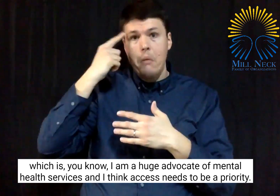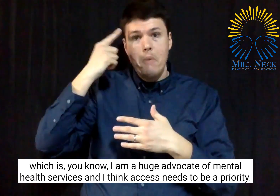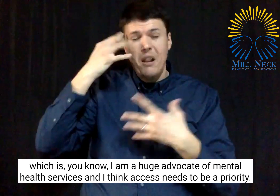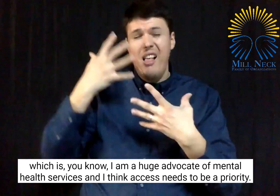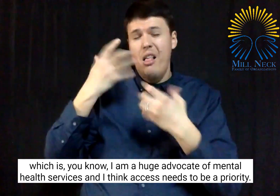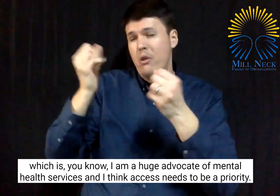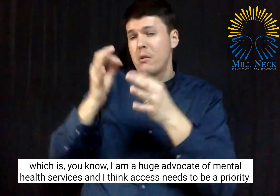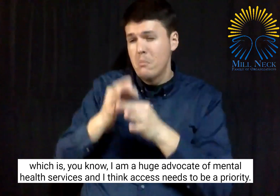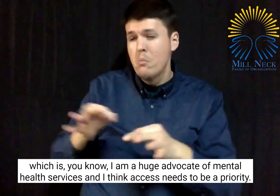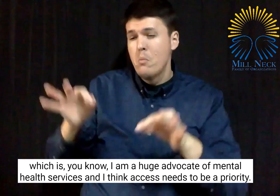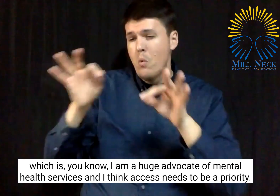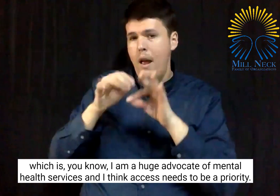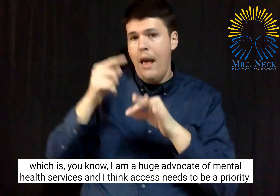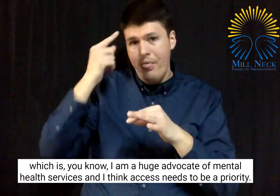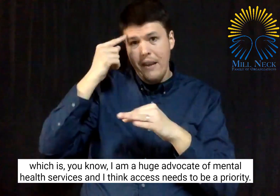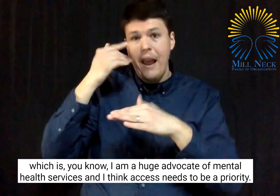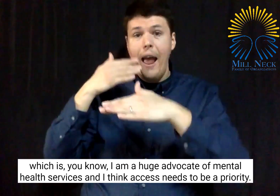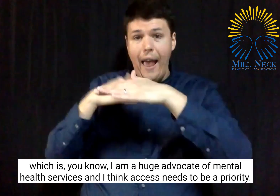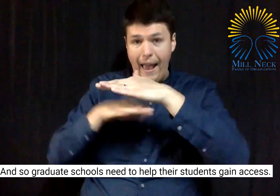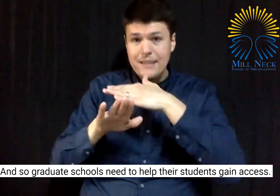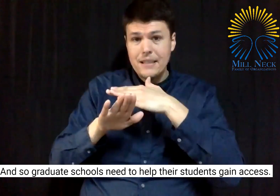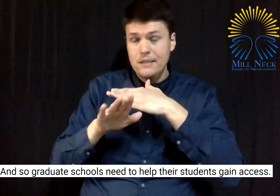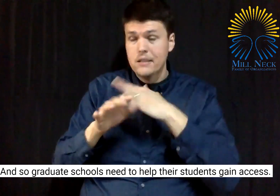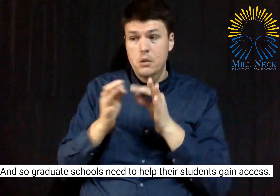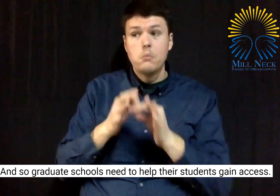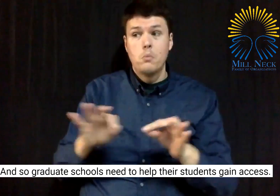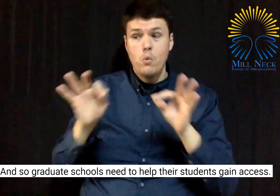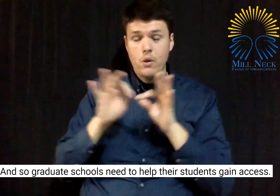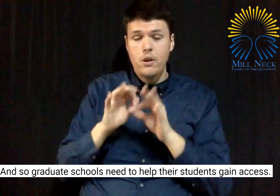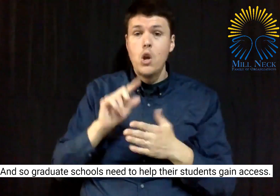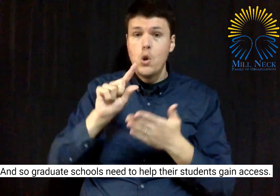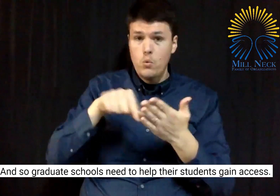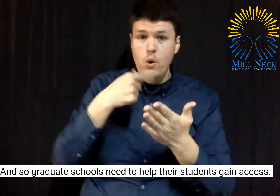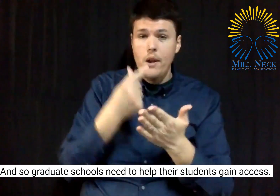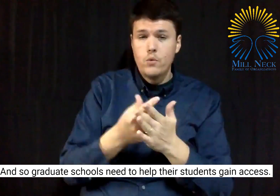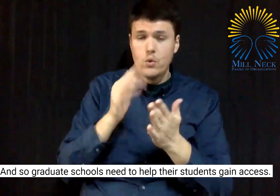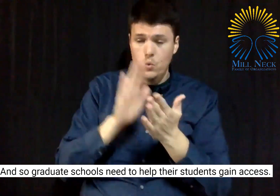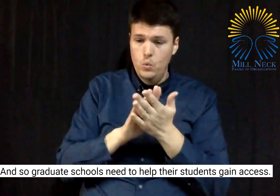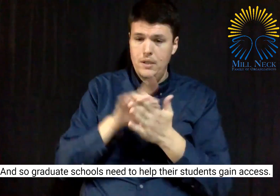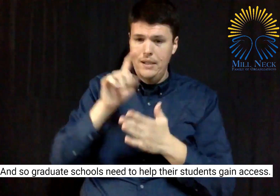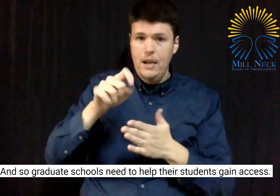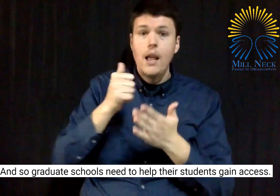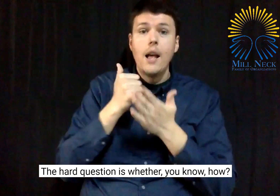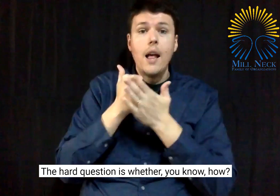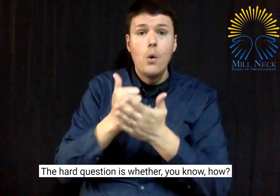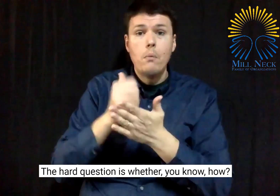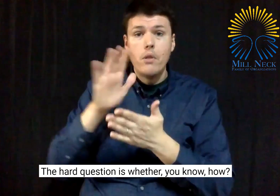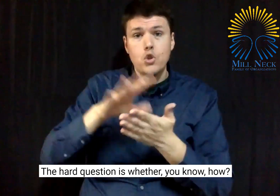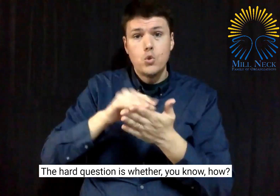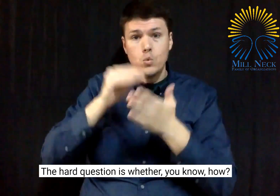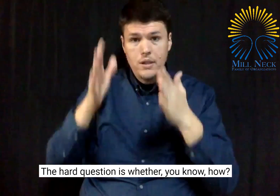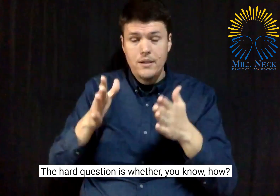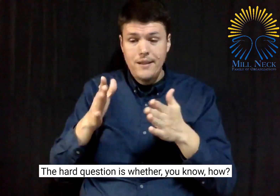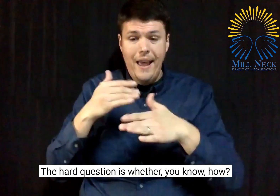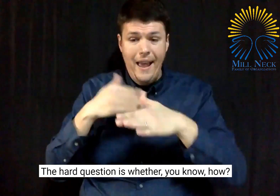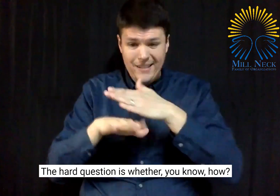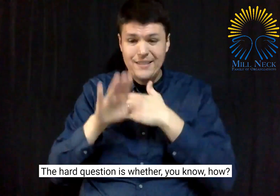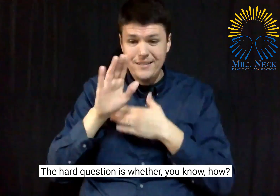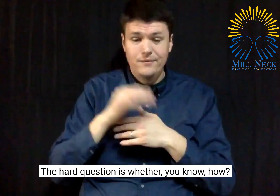think access needs to be a priority. And so graduate schools need to help their students gain access. The hard question is whether, how? Is